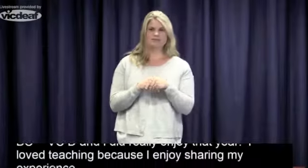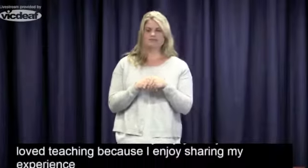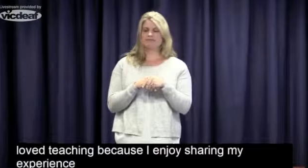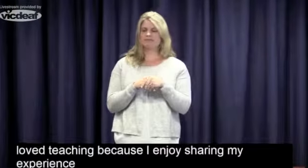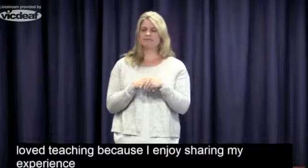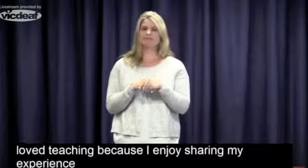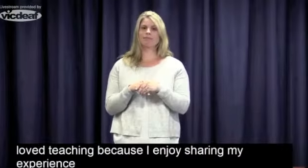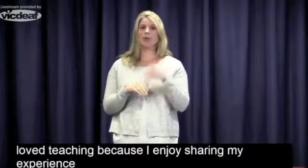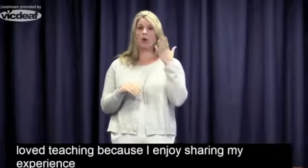students.